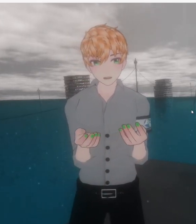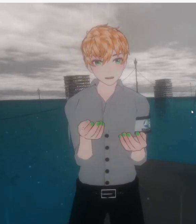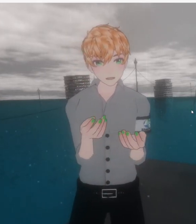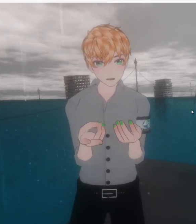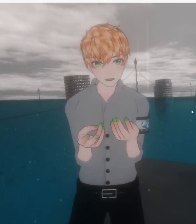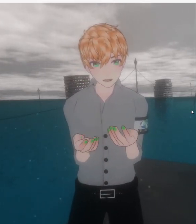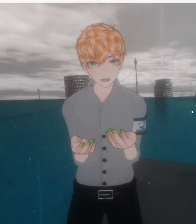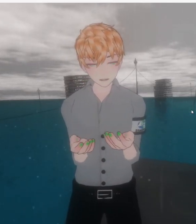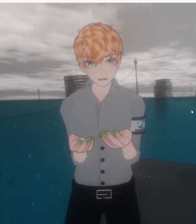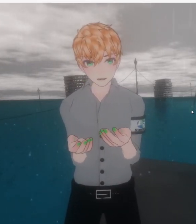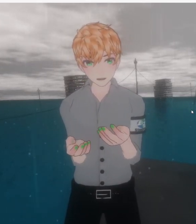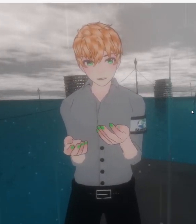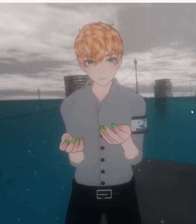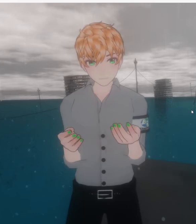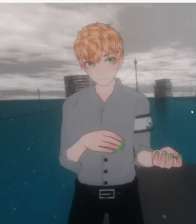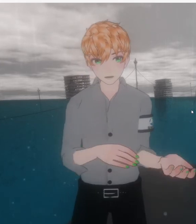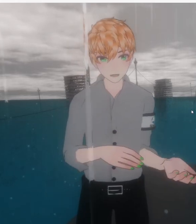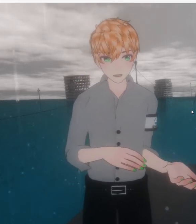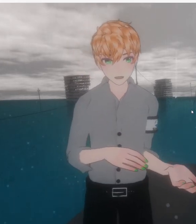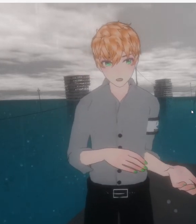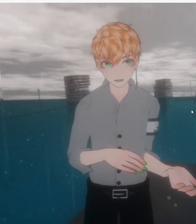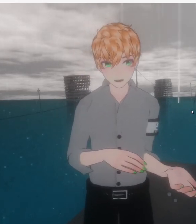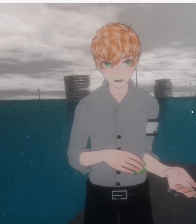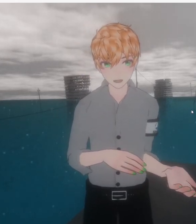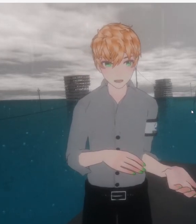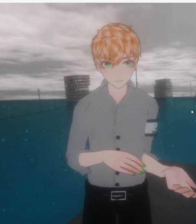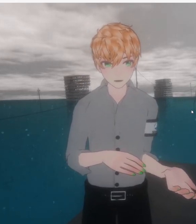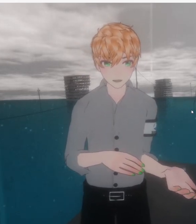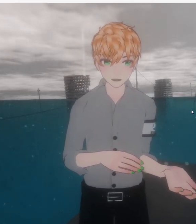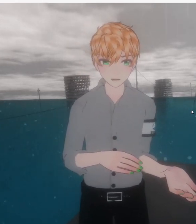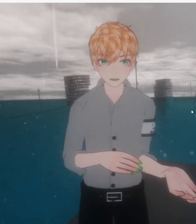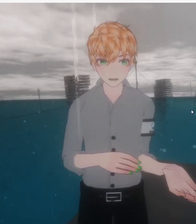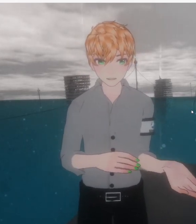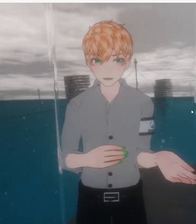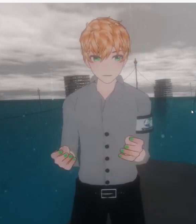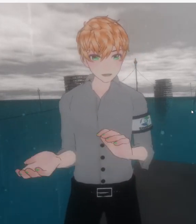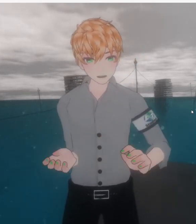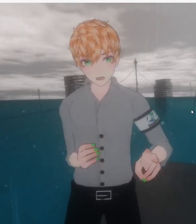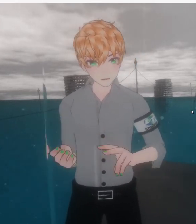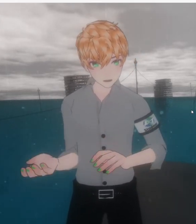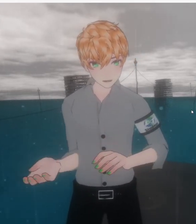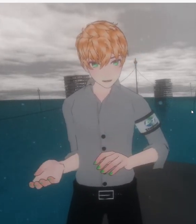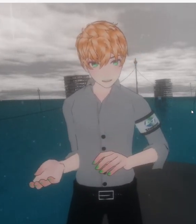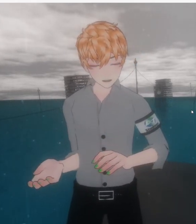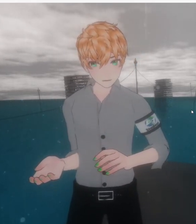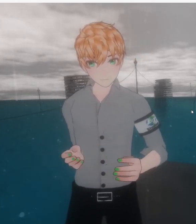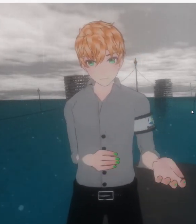really inconsistent if I'm even able to take a nap for 15 minutes because other noises and shit could wake